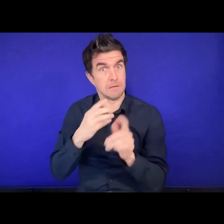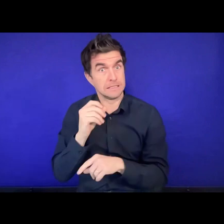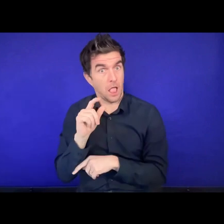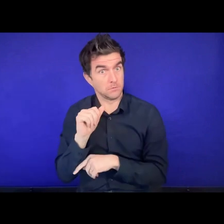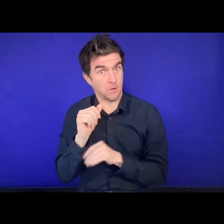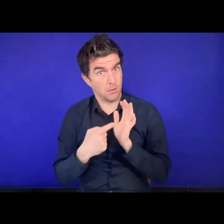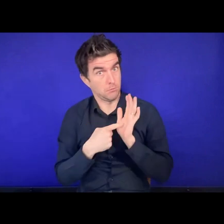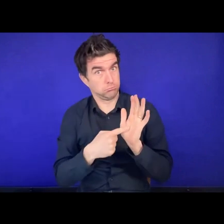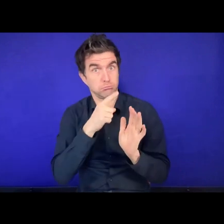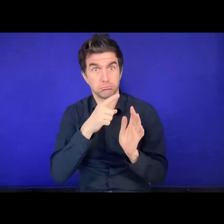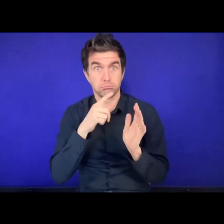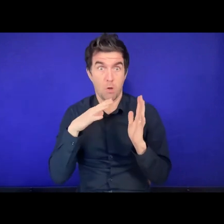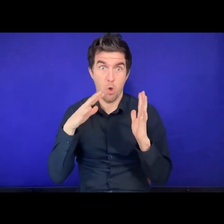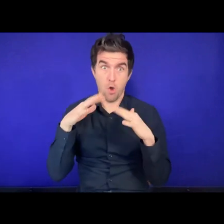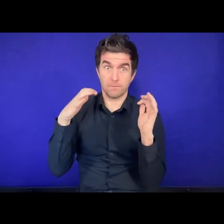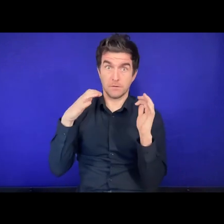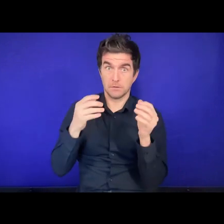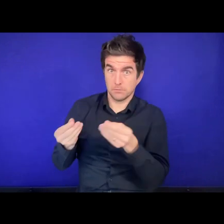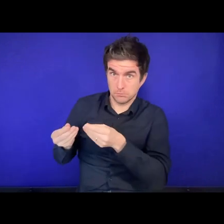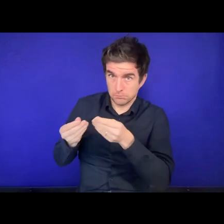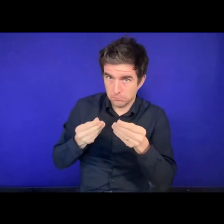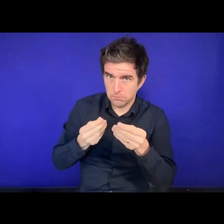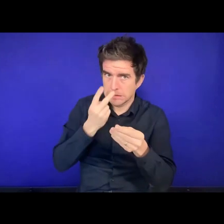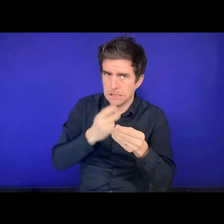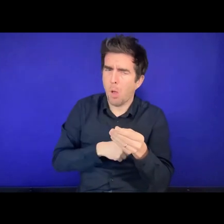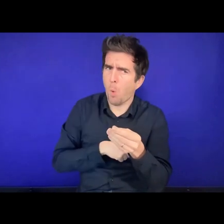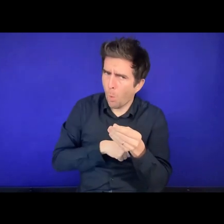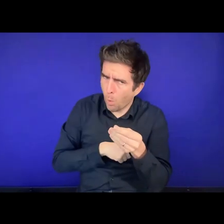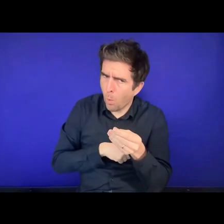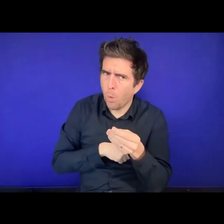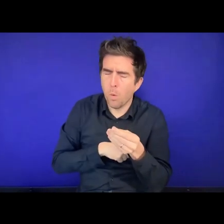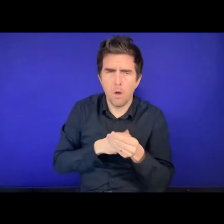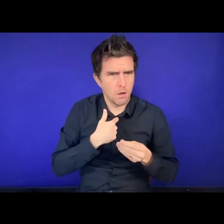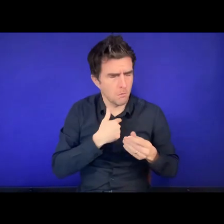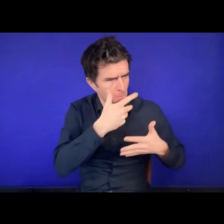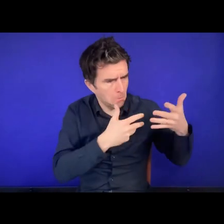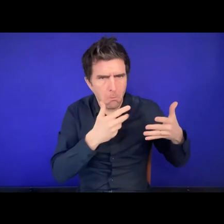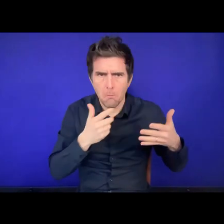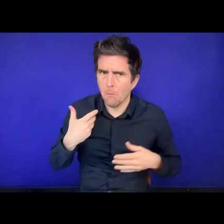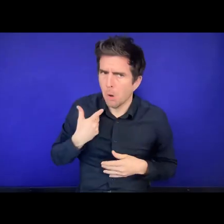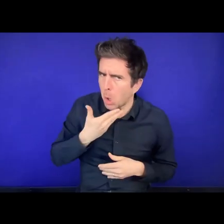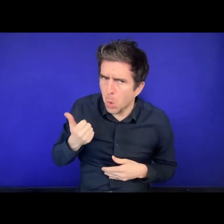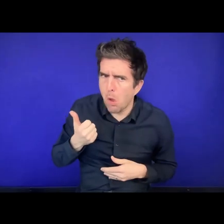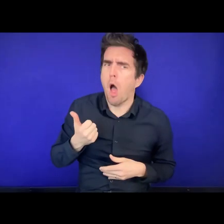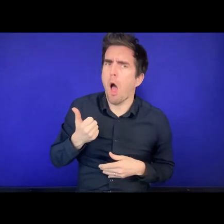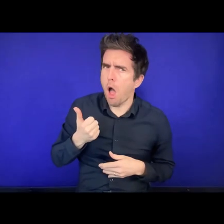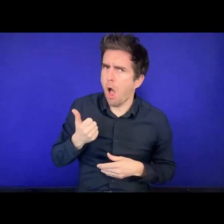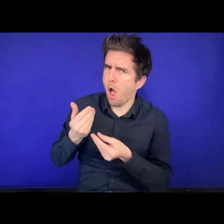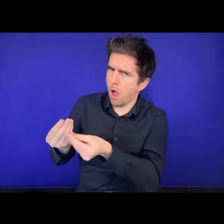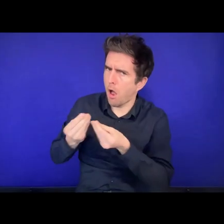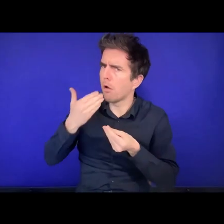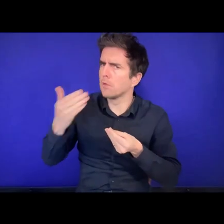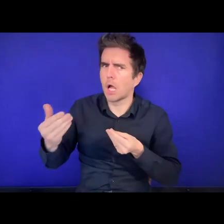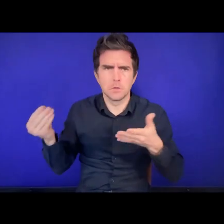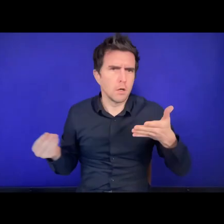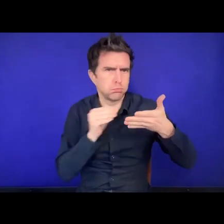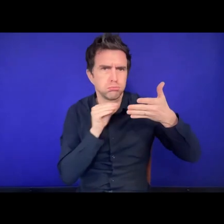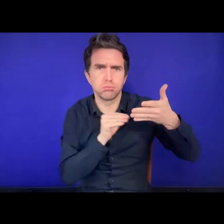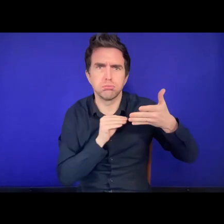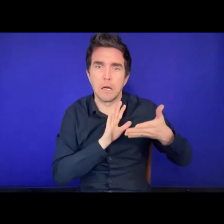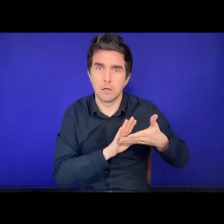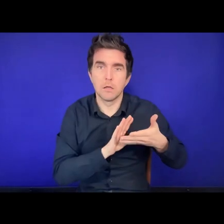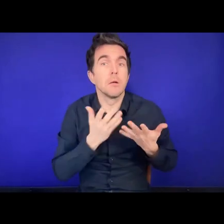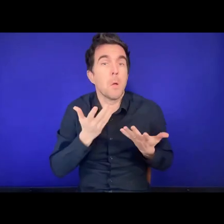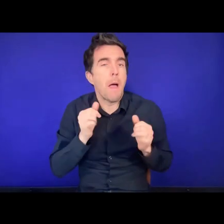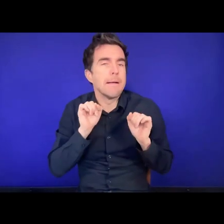they are working together. So sometimes you have to start in reverse like this, and it works very well. So I just wanted to highlight